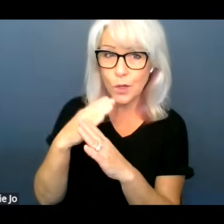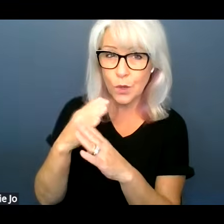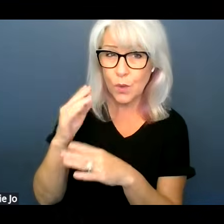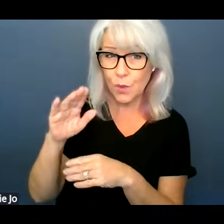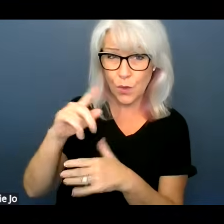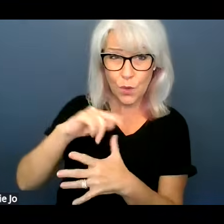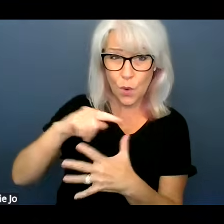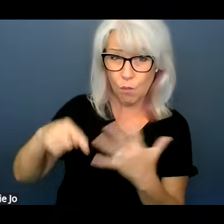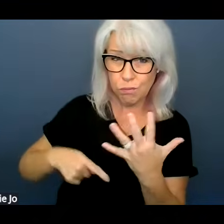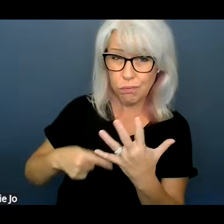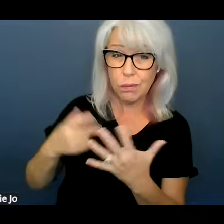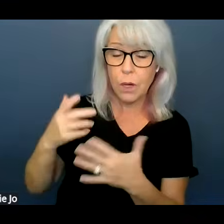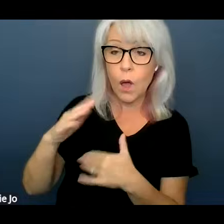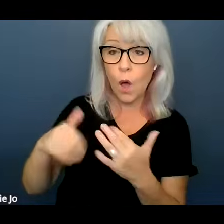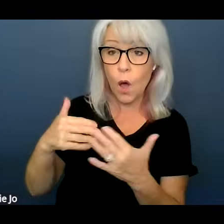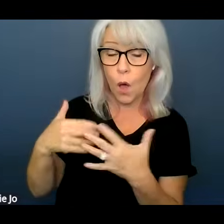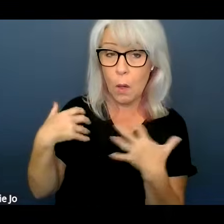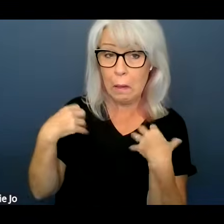regulated too, aren't they?